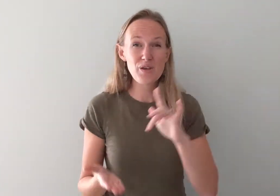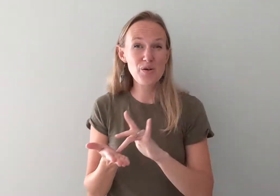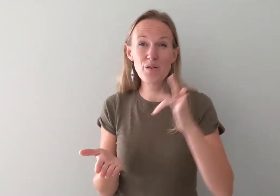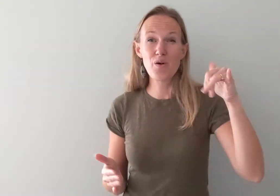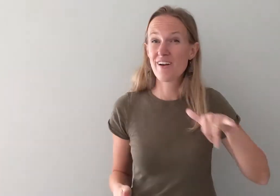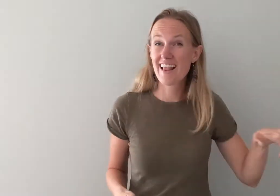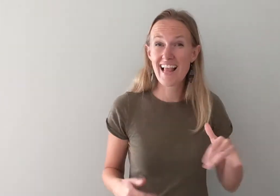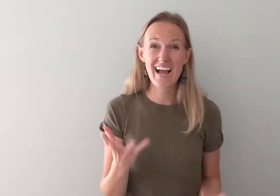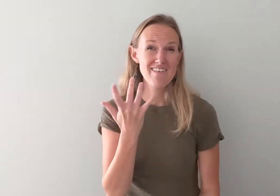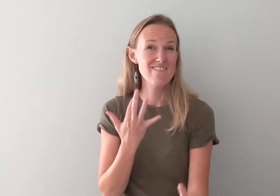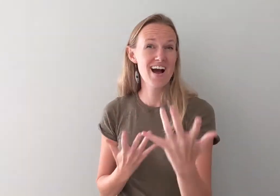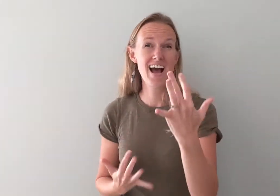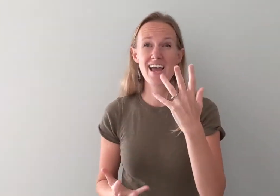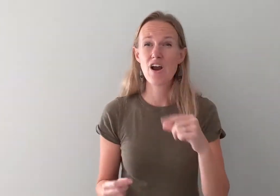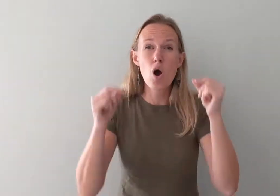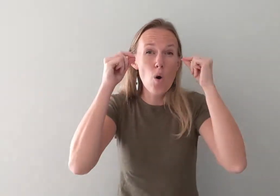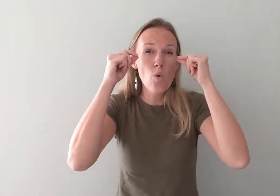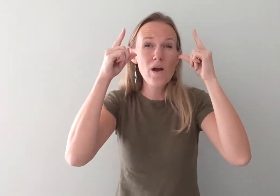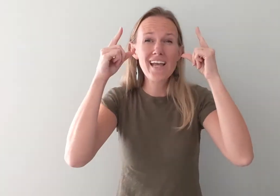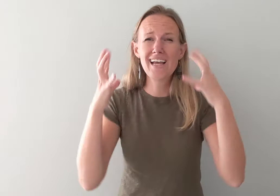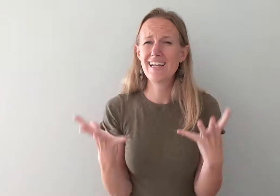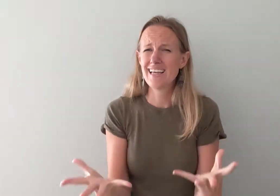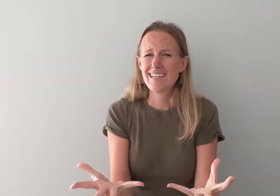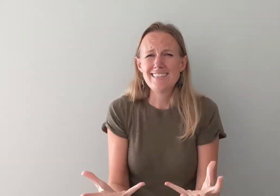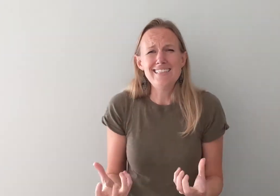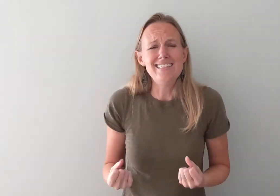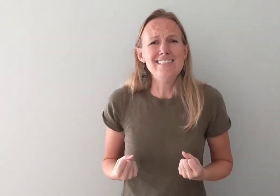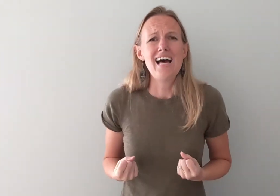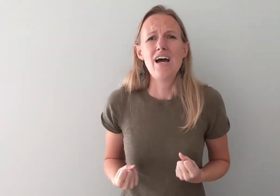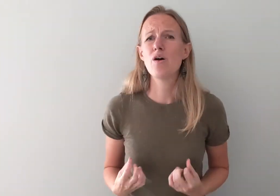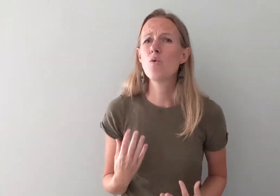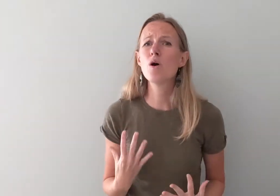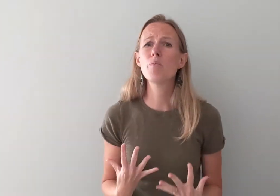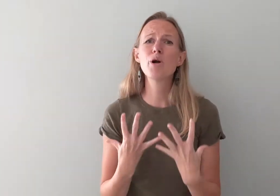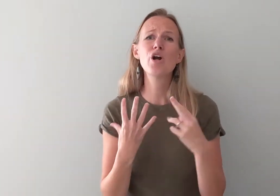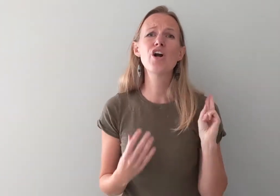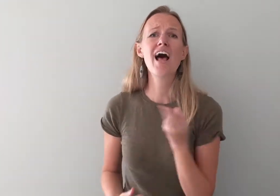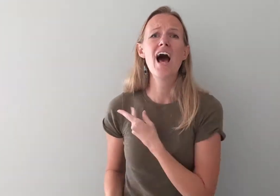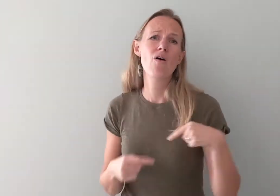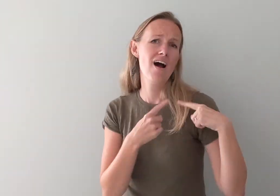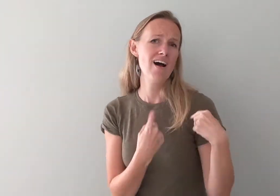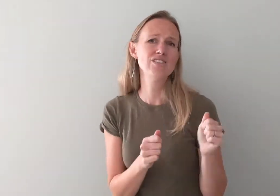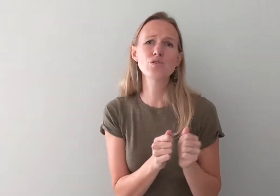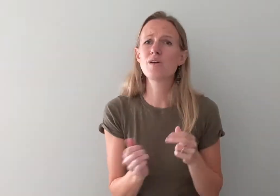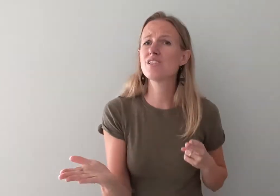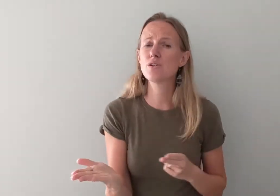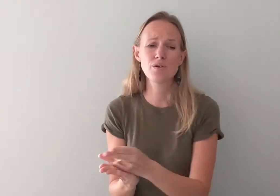Your glory like a fire, awakening desire, will burn our hearts with